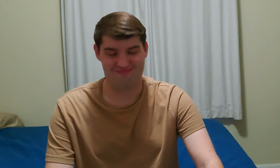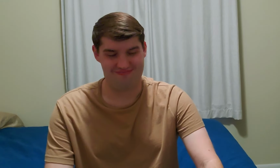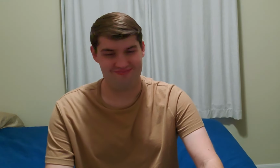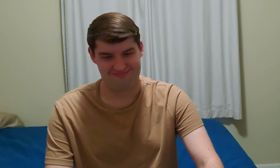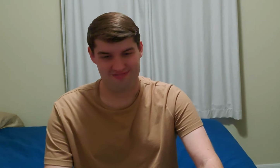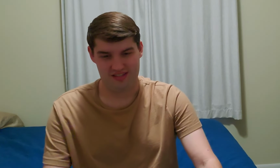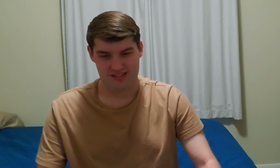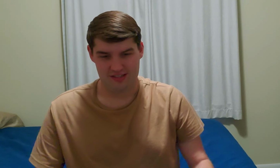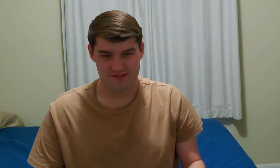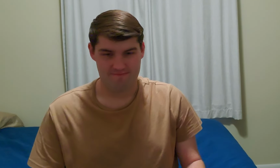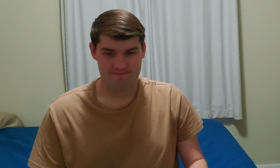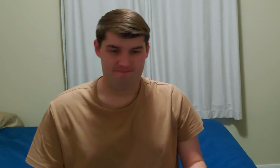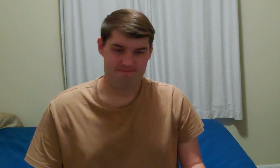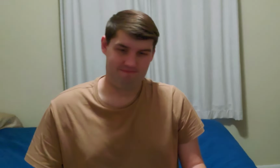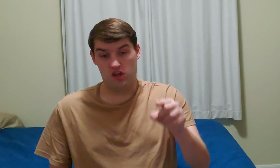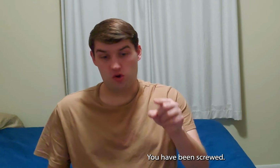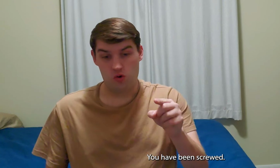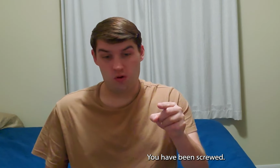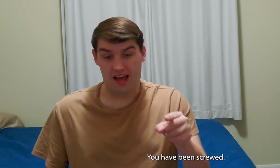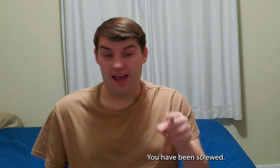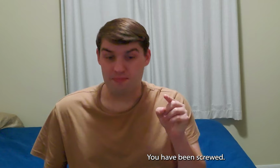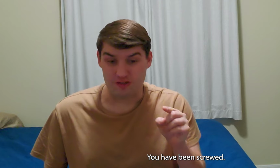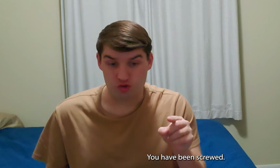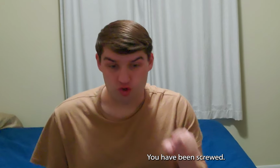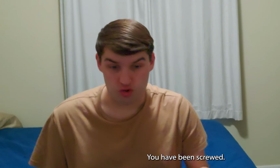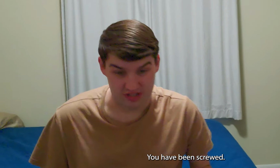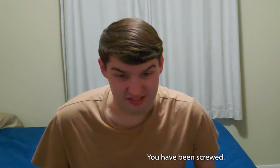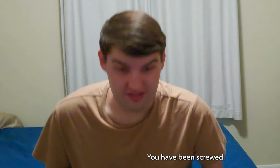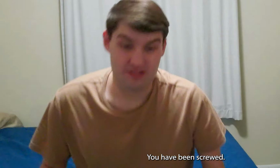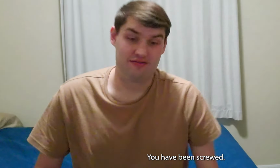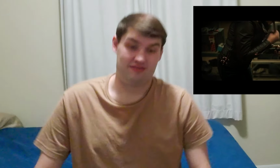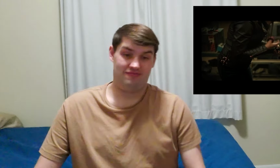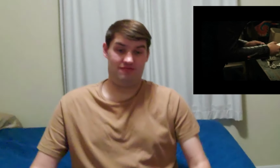You can look us up, right, bro? You have been screwed.